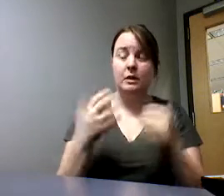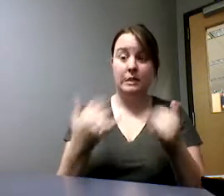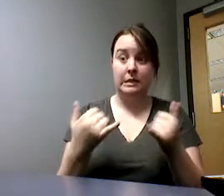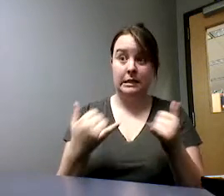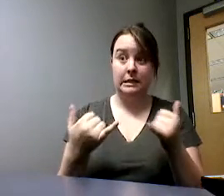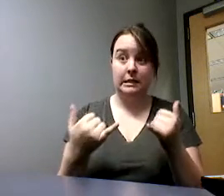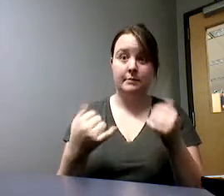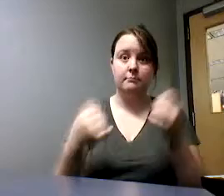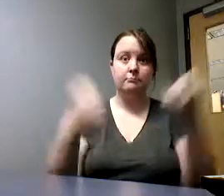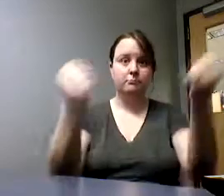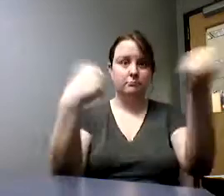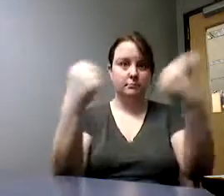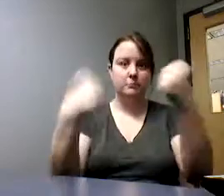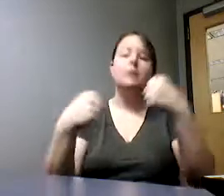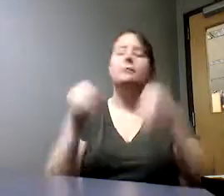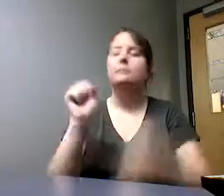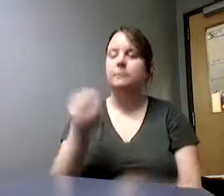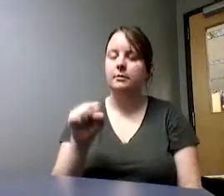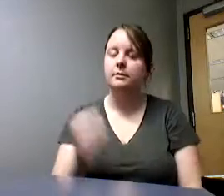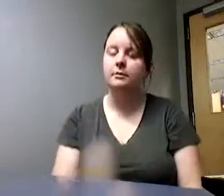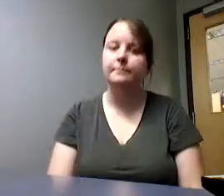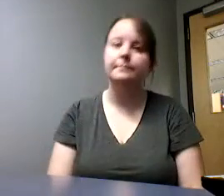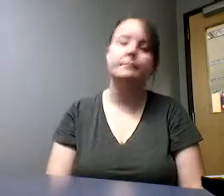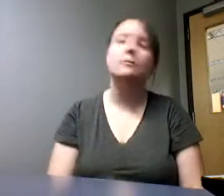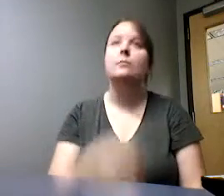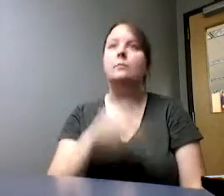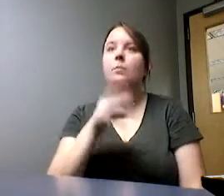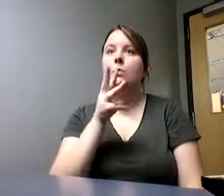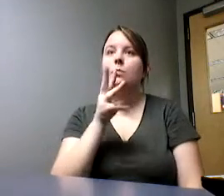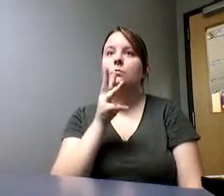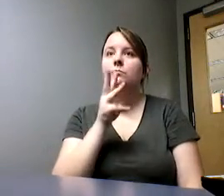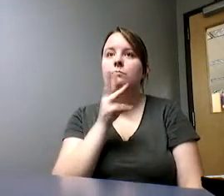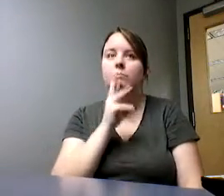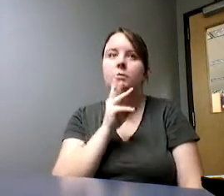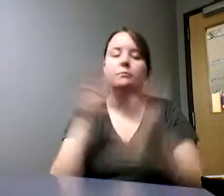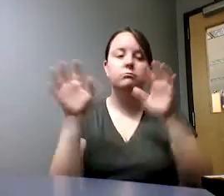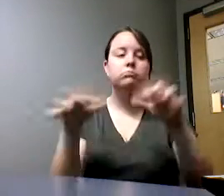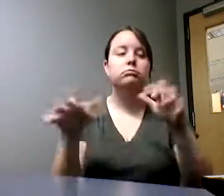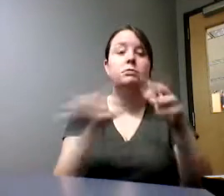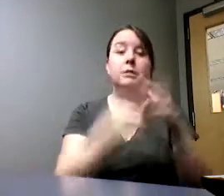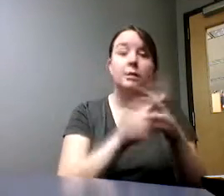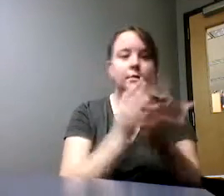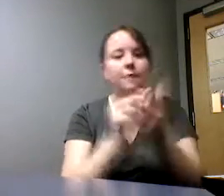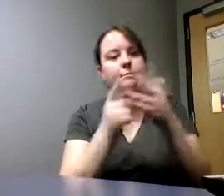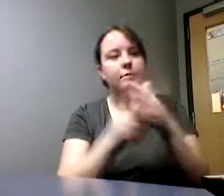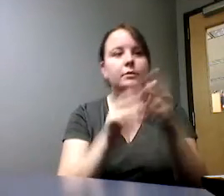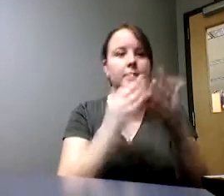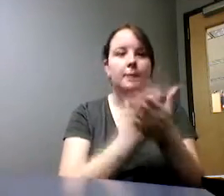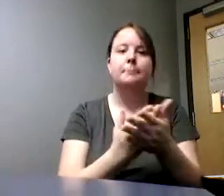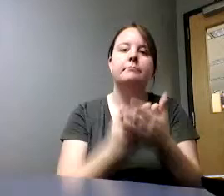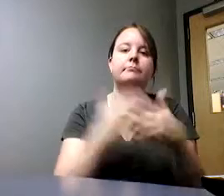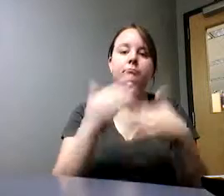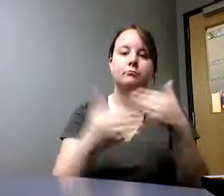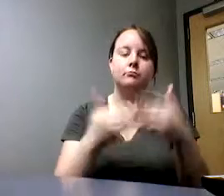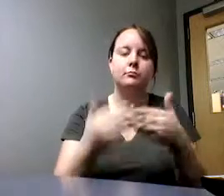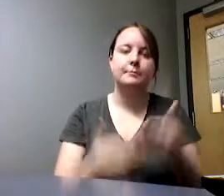It's been raining off and on. We're probably going to get rain again today. So the humidity or the water vapor in the air is fairly